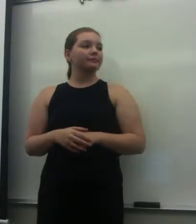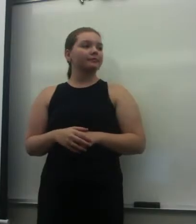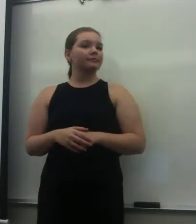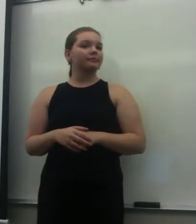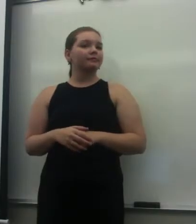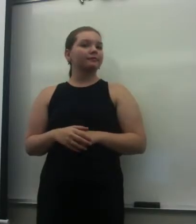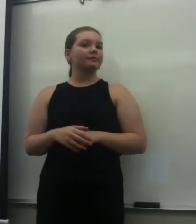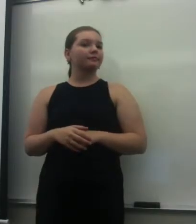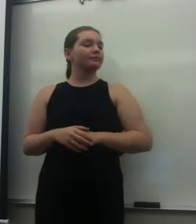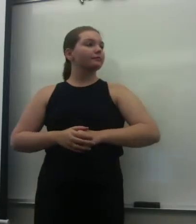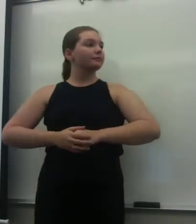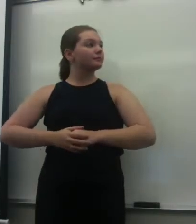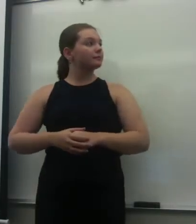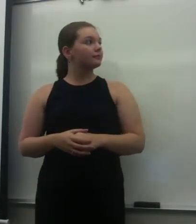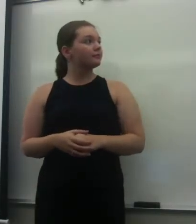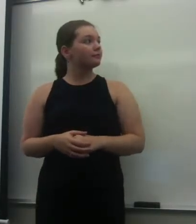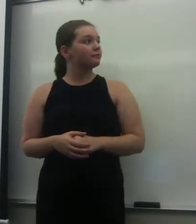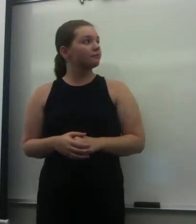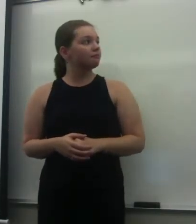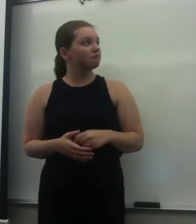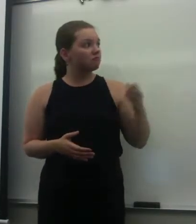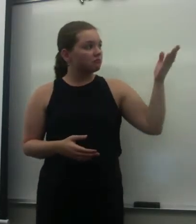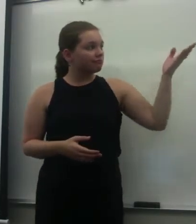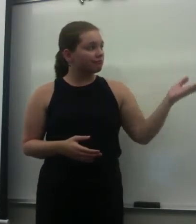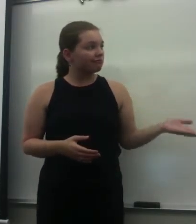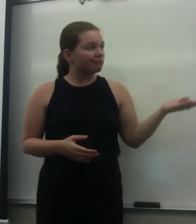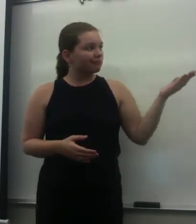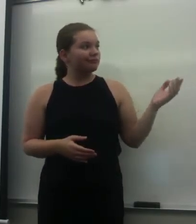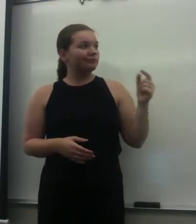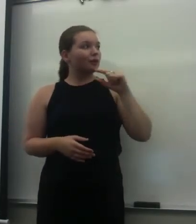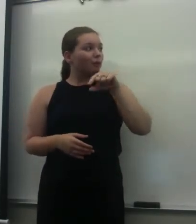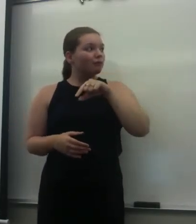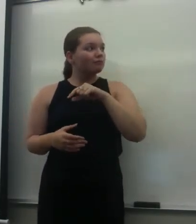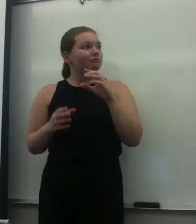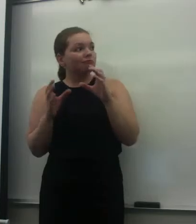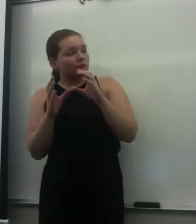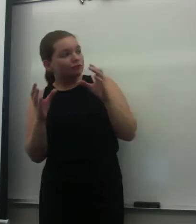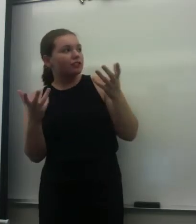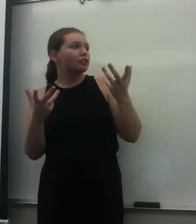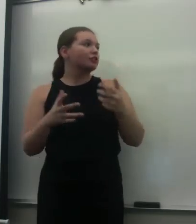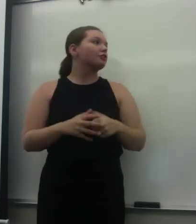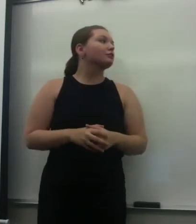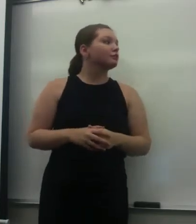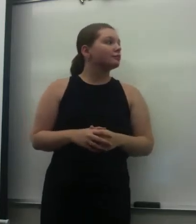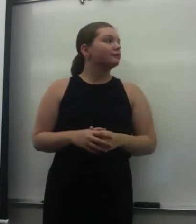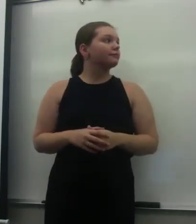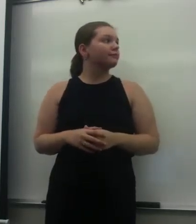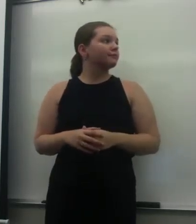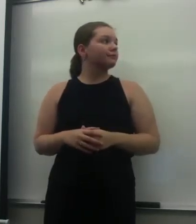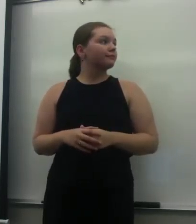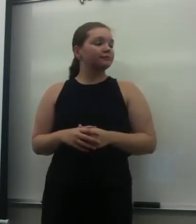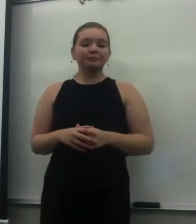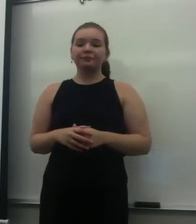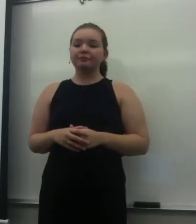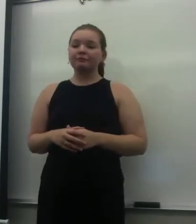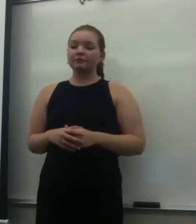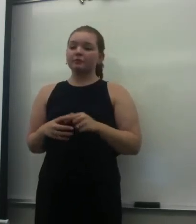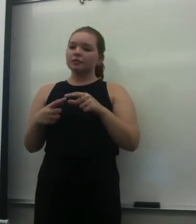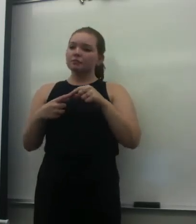This is just the qualifications and special, credentials continued. For the special credentials,